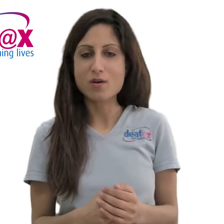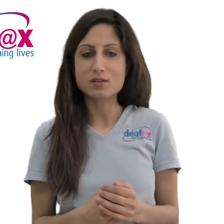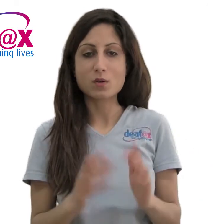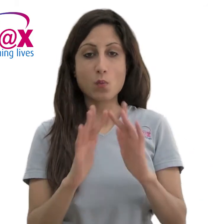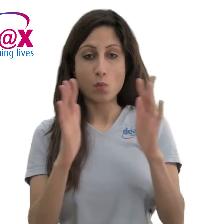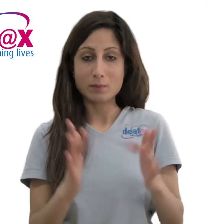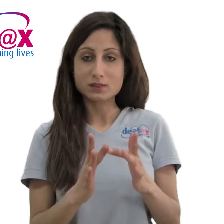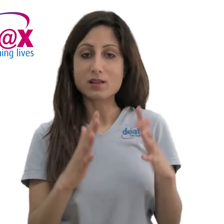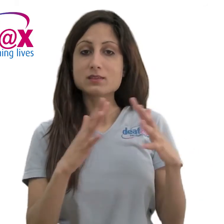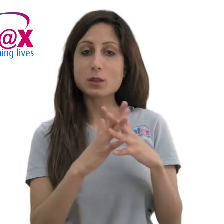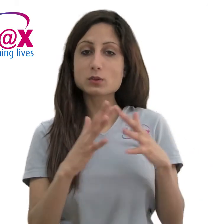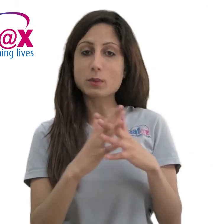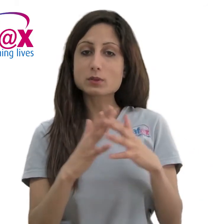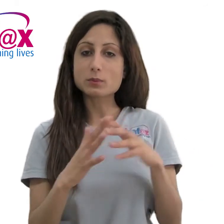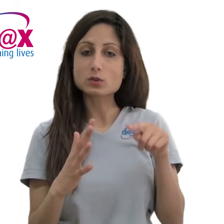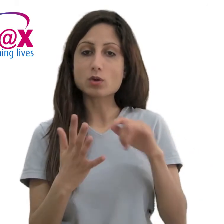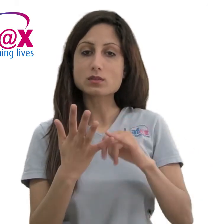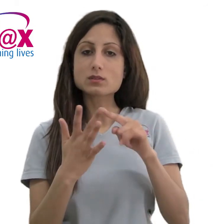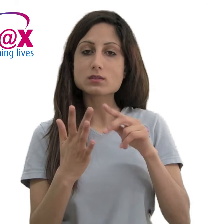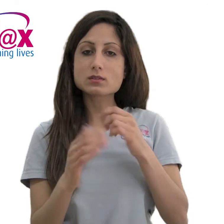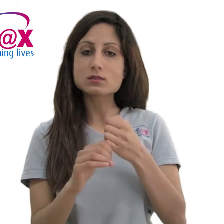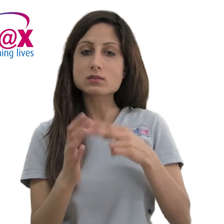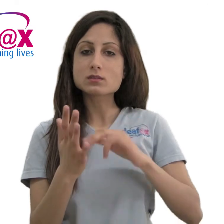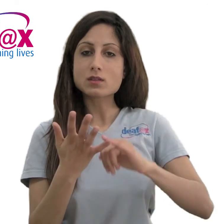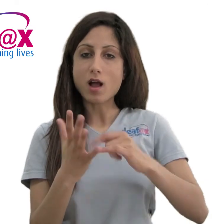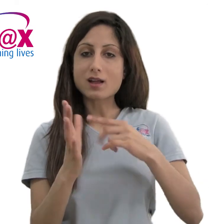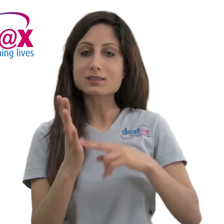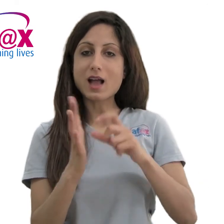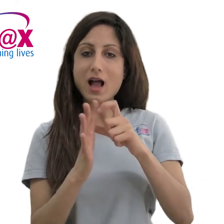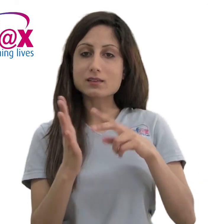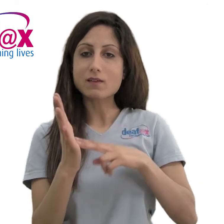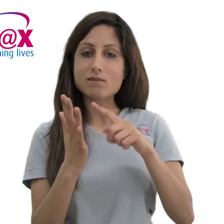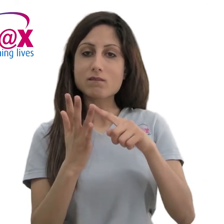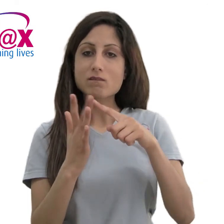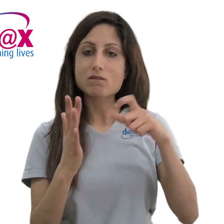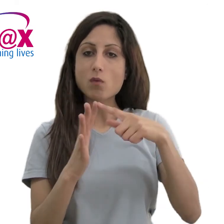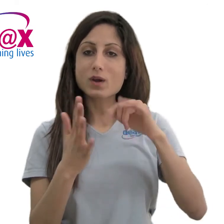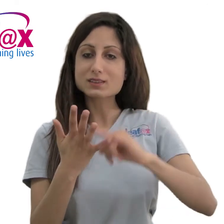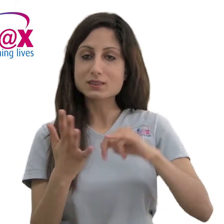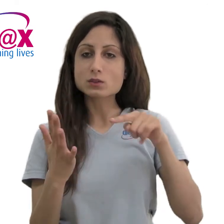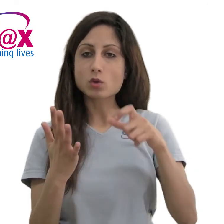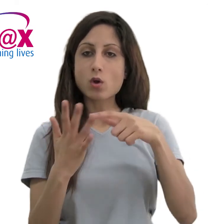version. The comic can be also purchased from the website in Kindle or paper version